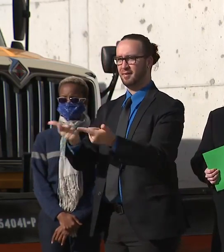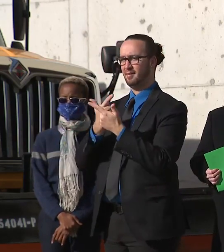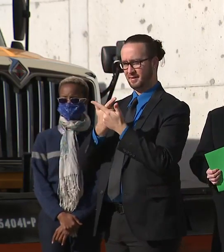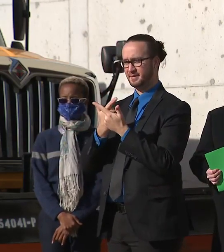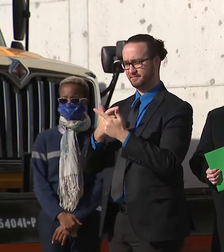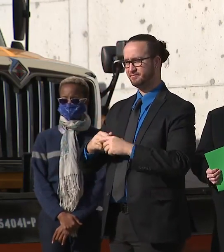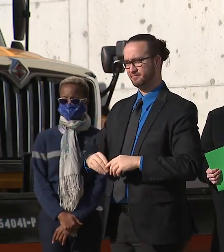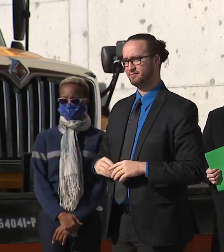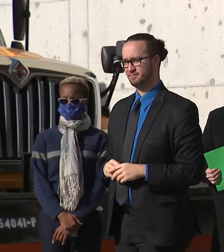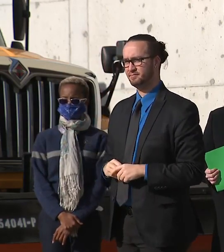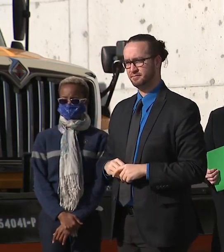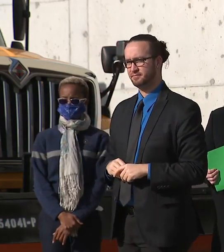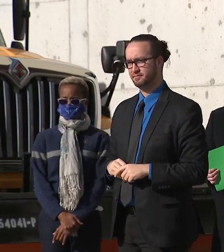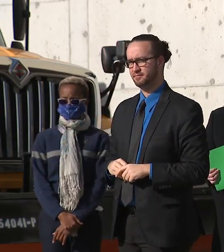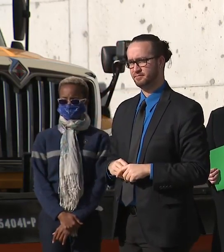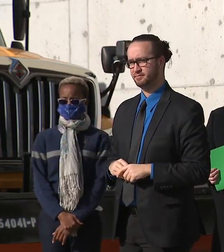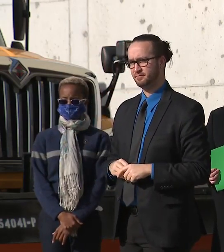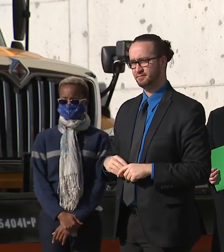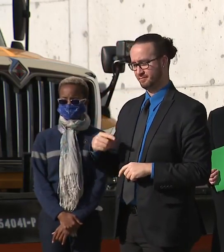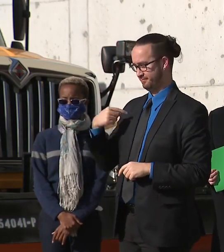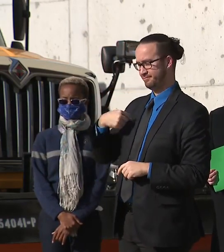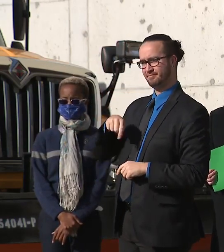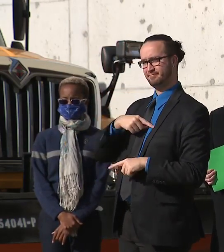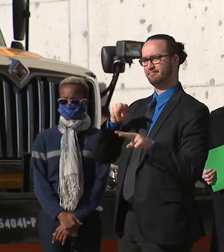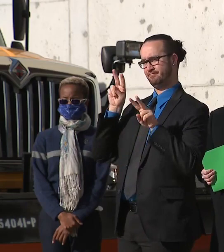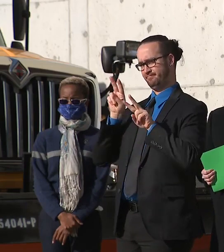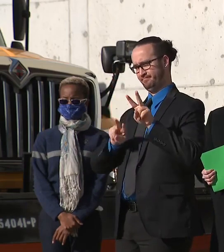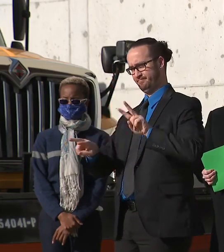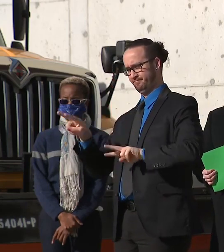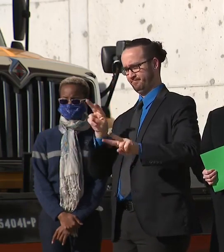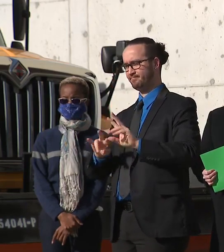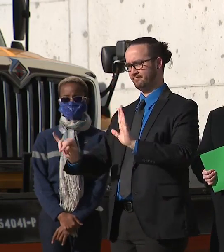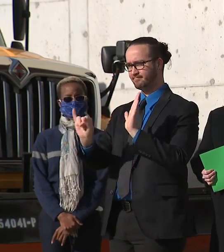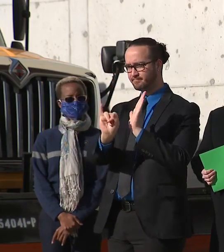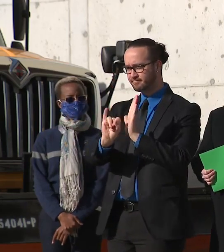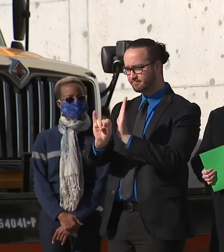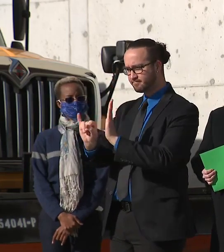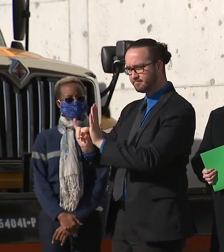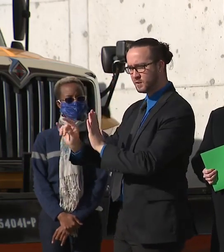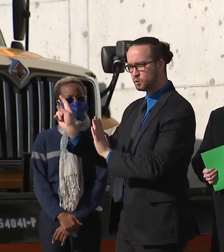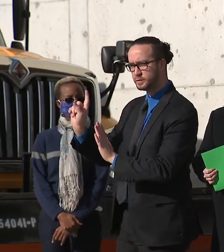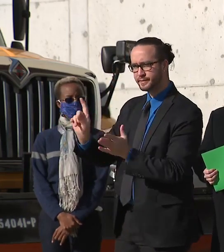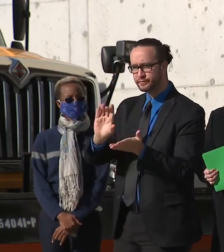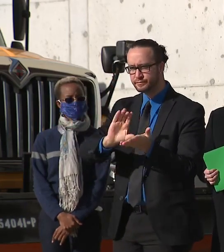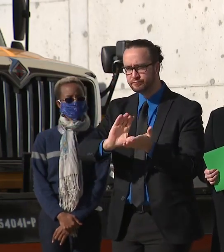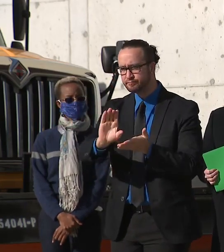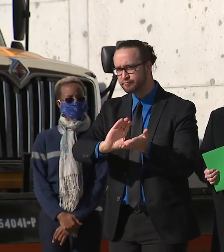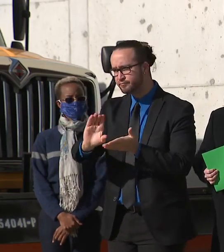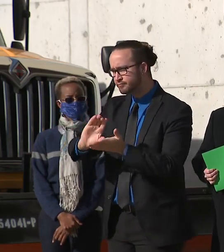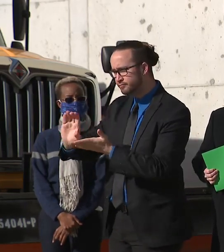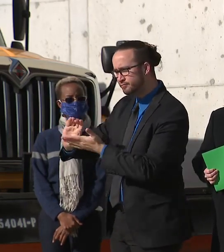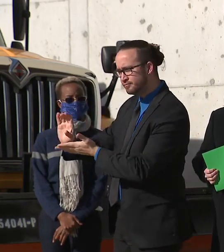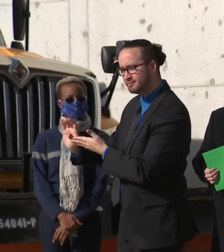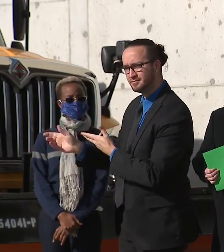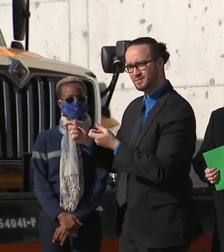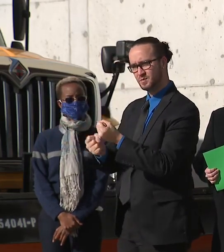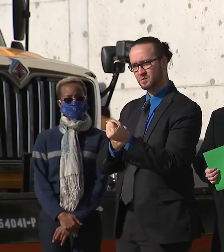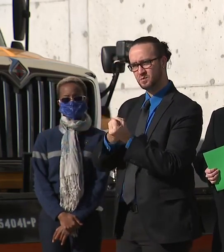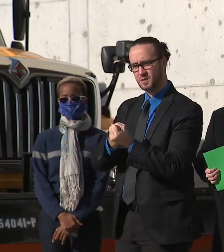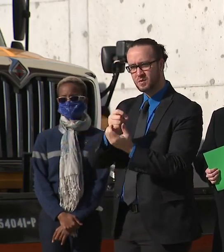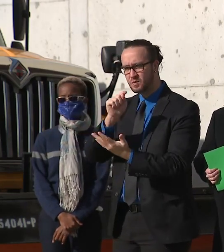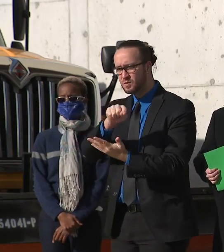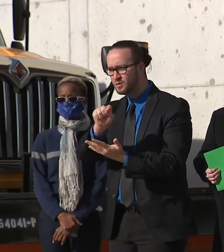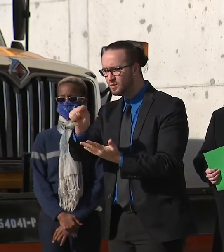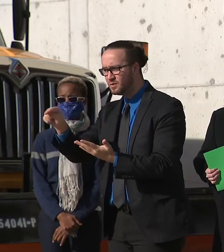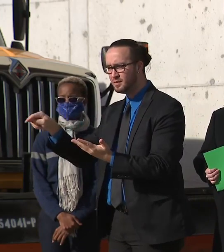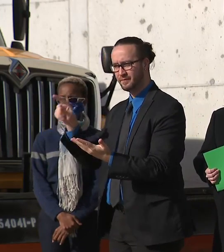we have identified ways to allocate resources for improved results for our residents. This year,